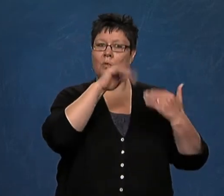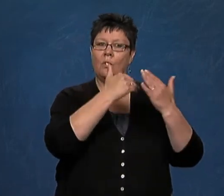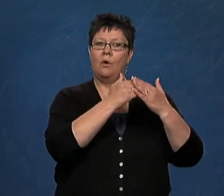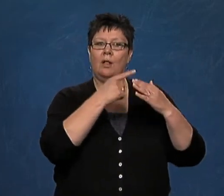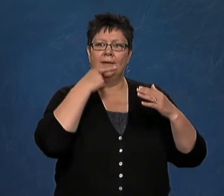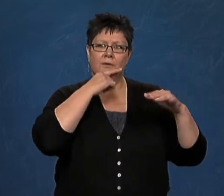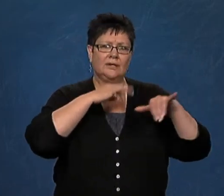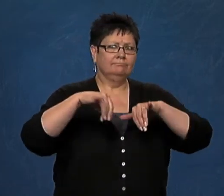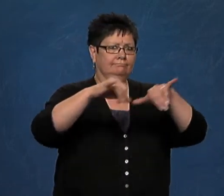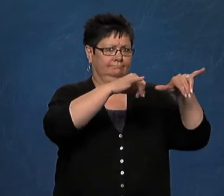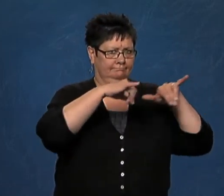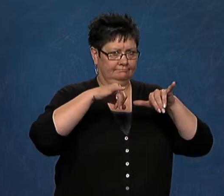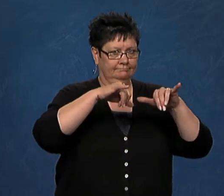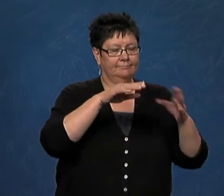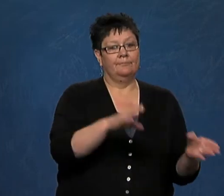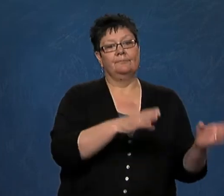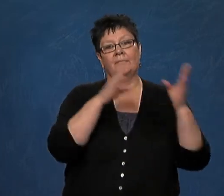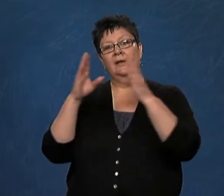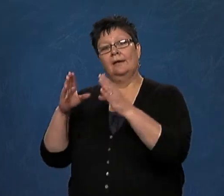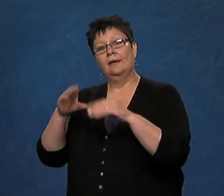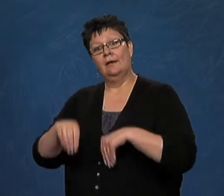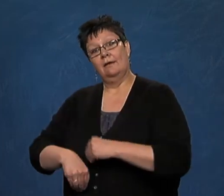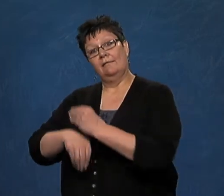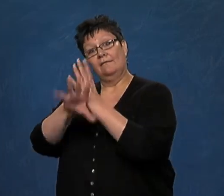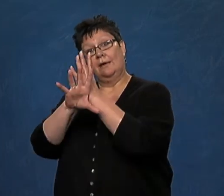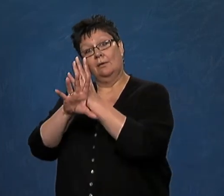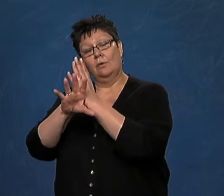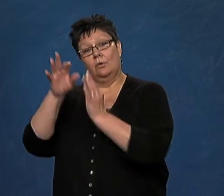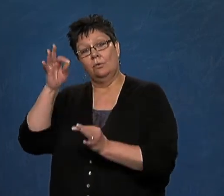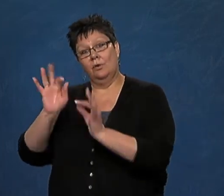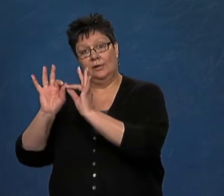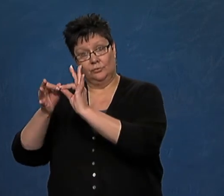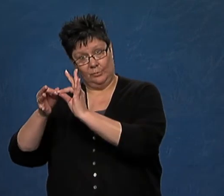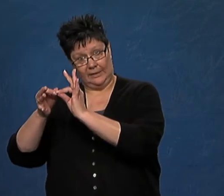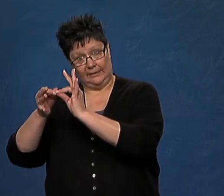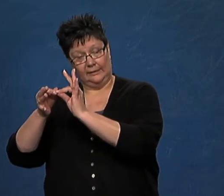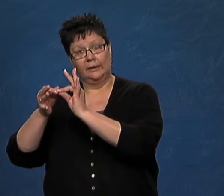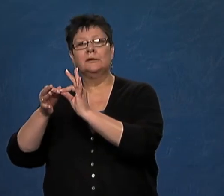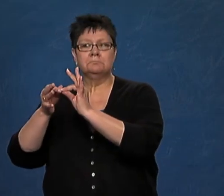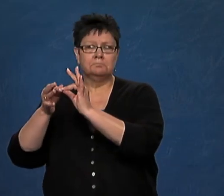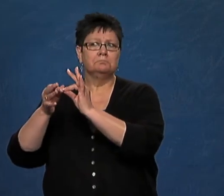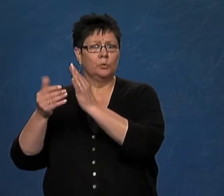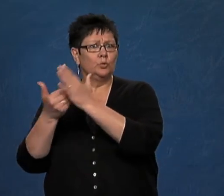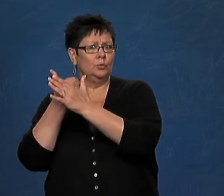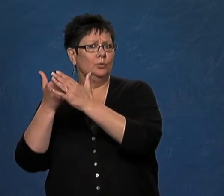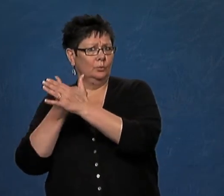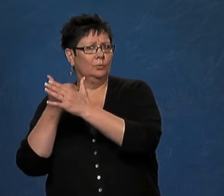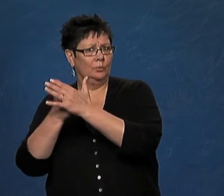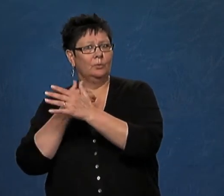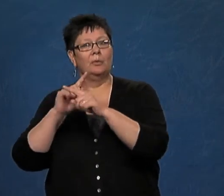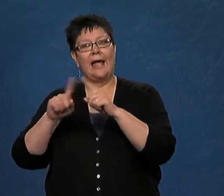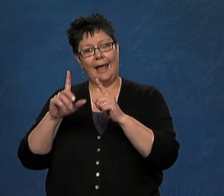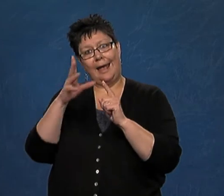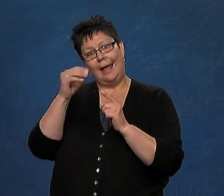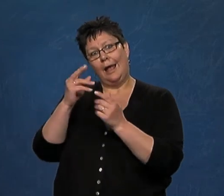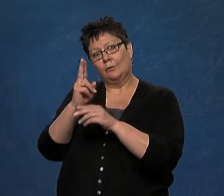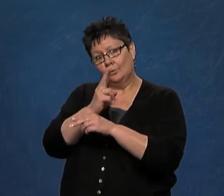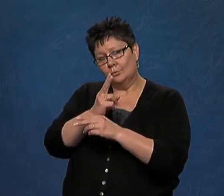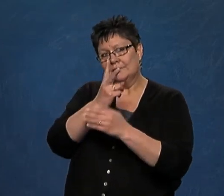in court. So again, that's used for hearing people as well. Now, when I refer to video conferencing in interpreting, it's fairly